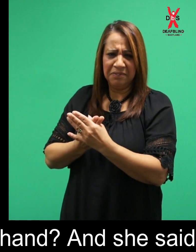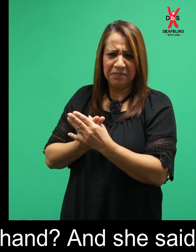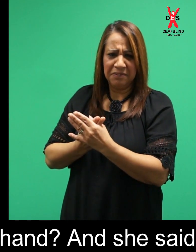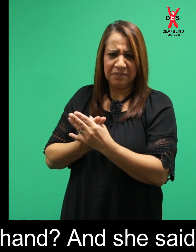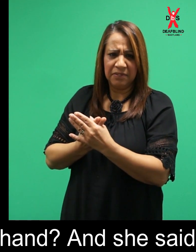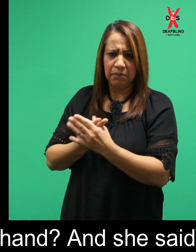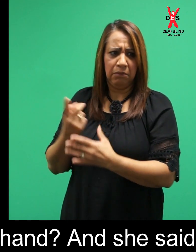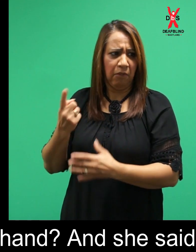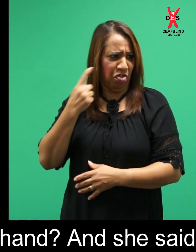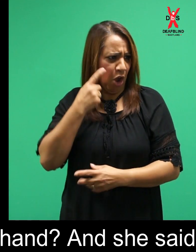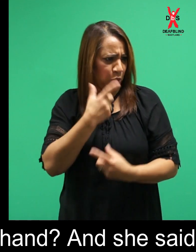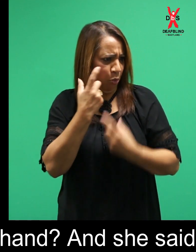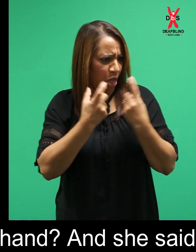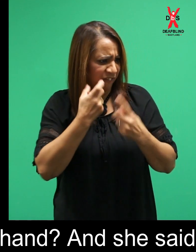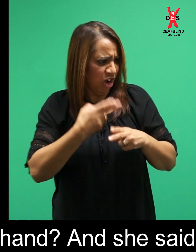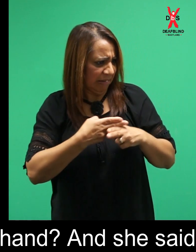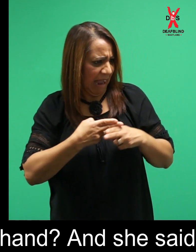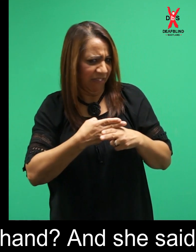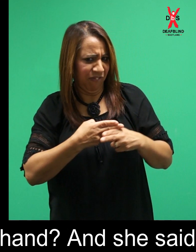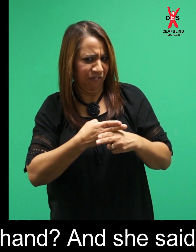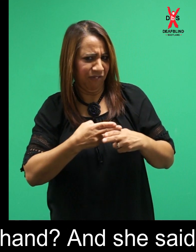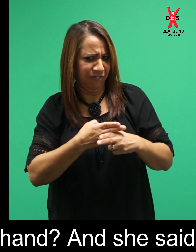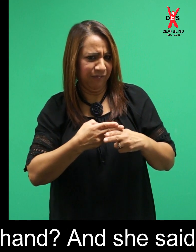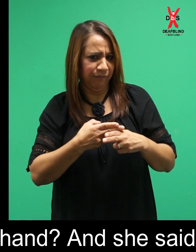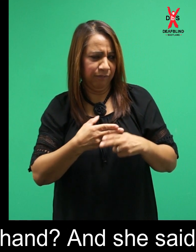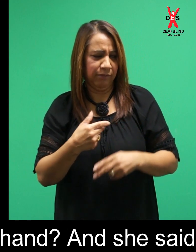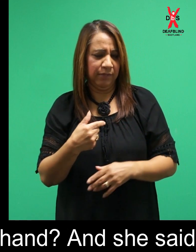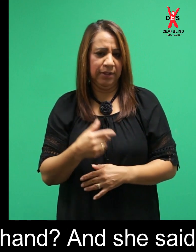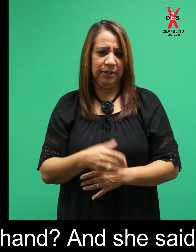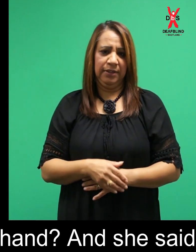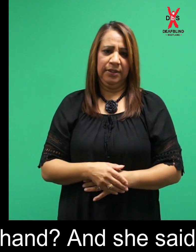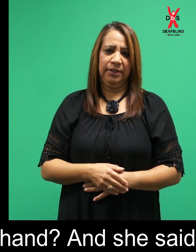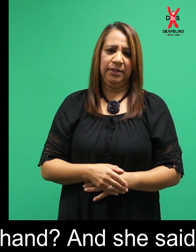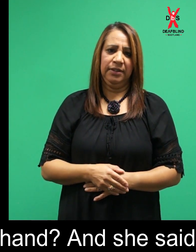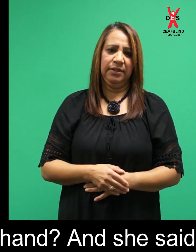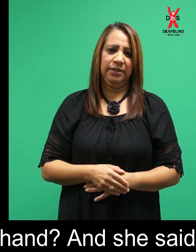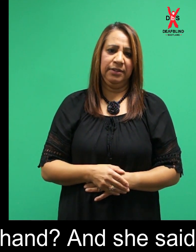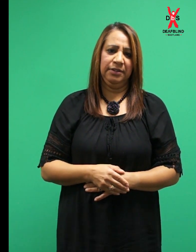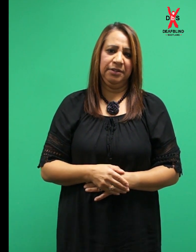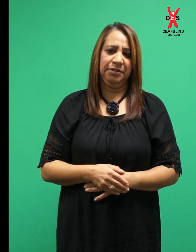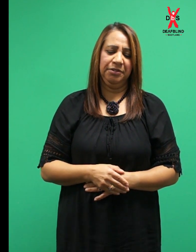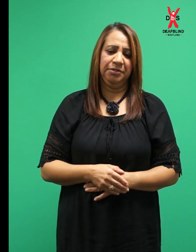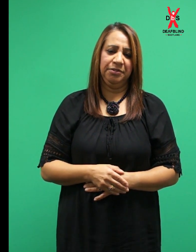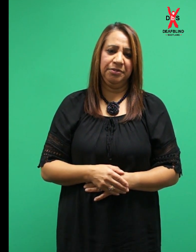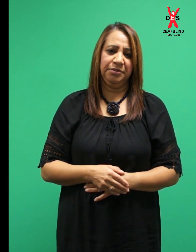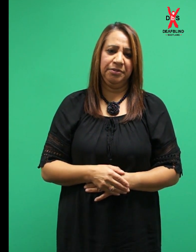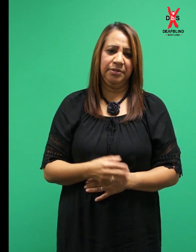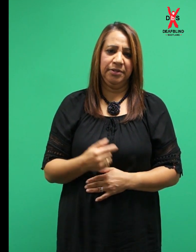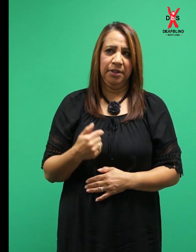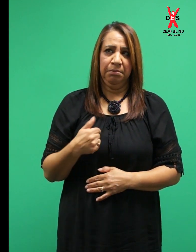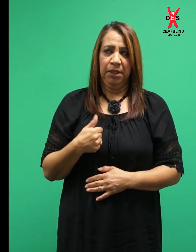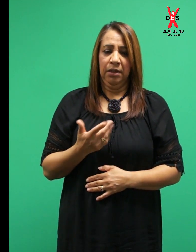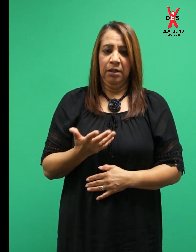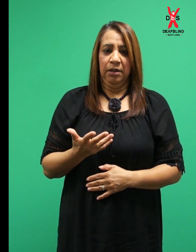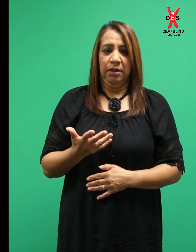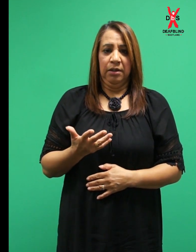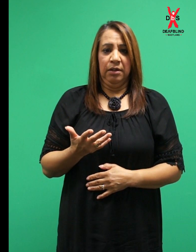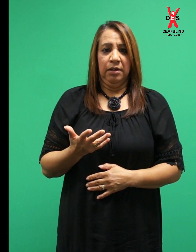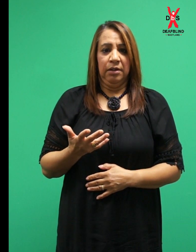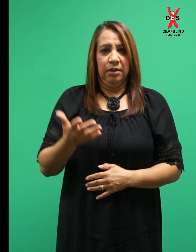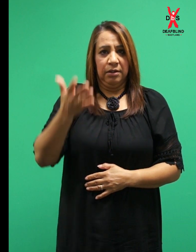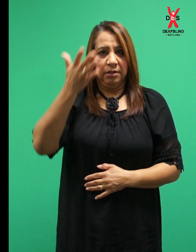I was really confused and said, why have you put a knife into my hand? And she said, oh, I thought that's what you were looking for.